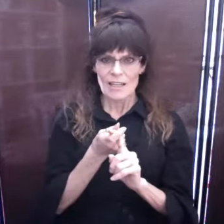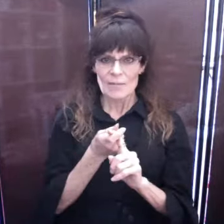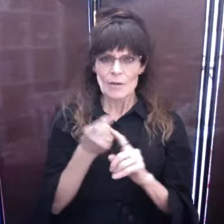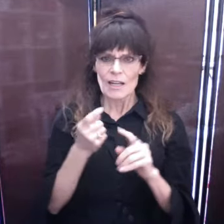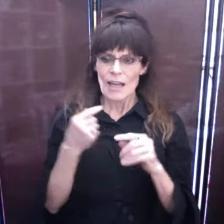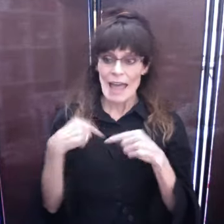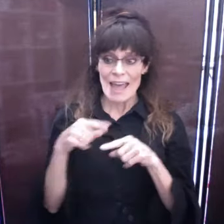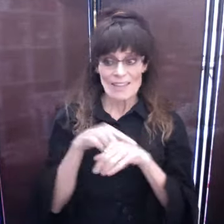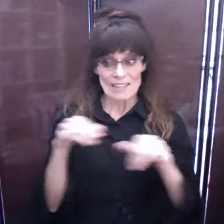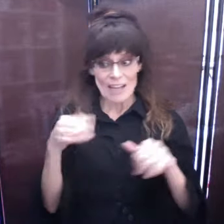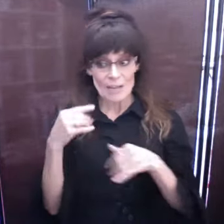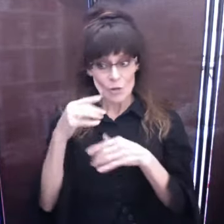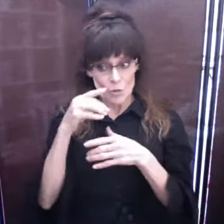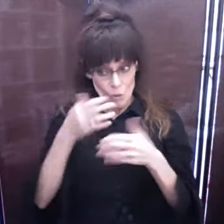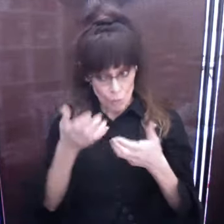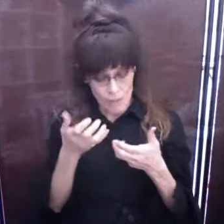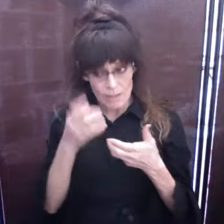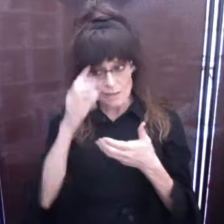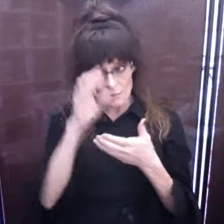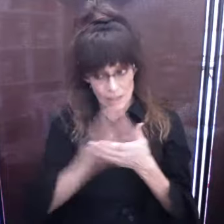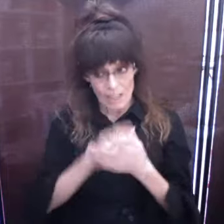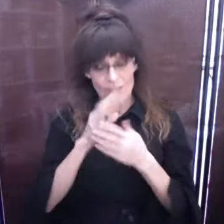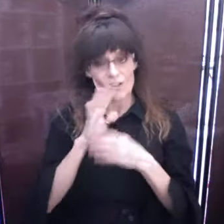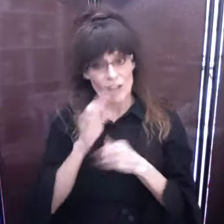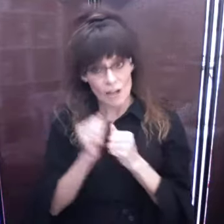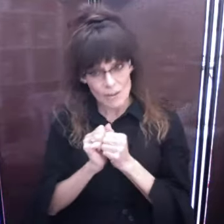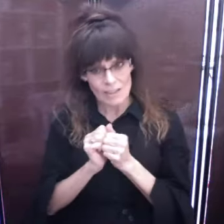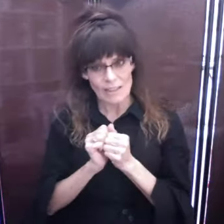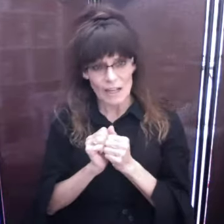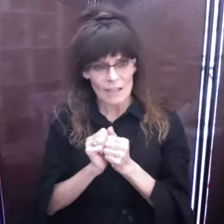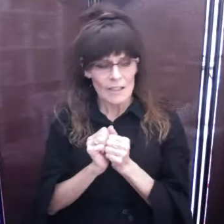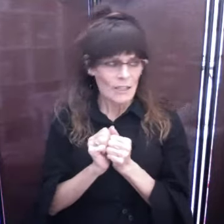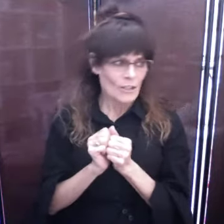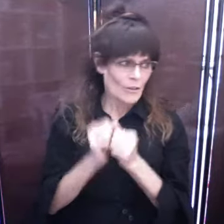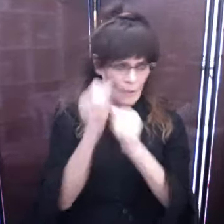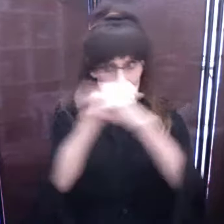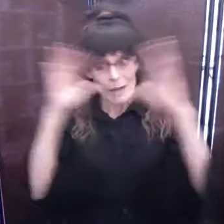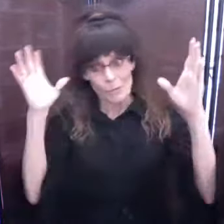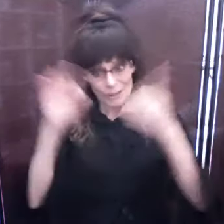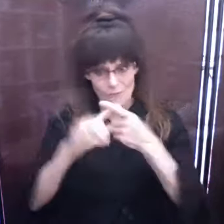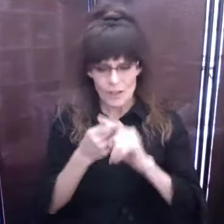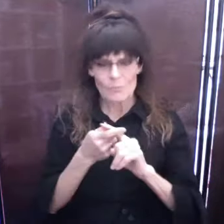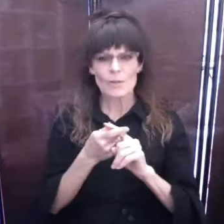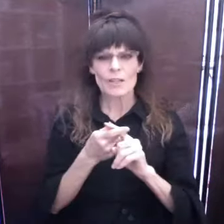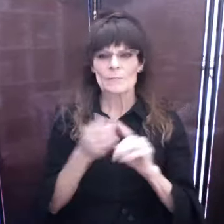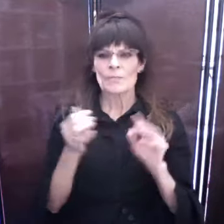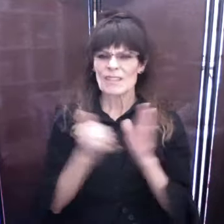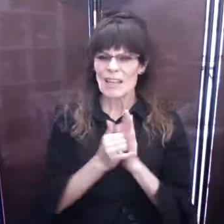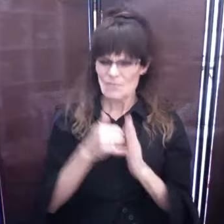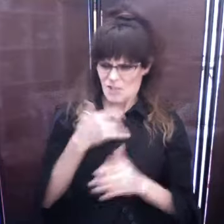to believe in that. You kind of talk to the kid or whatever, you know what I mean? I had some of that stuff. It felt like that, but very much as an adult, like,